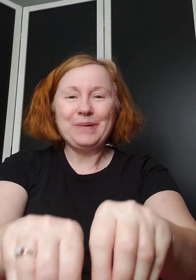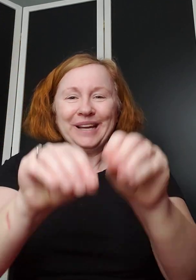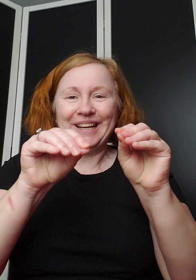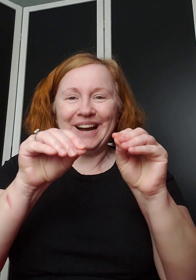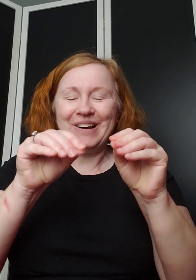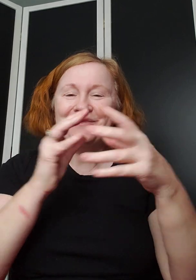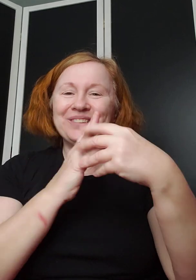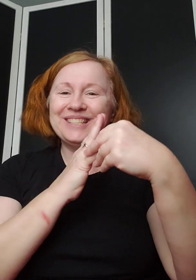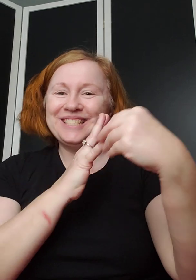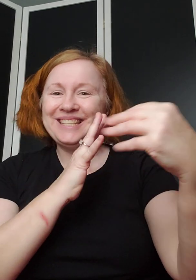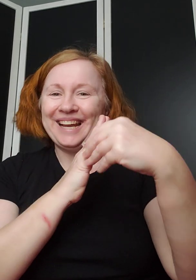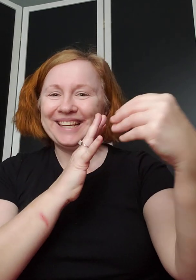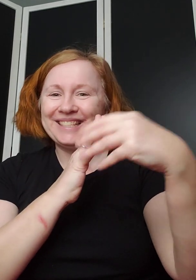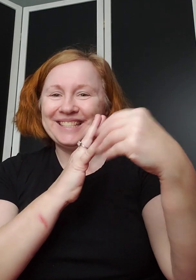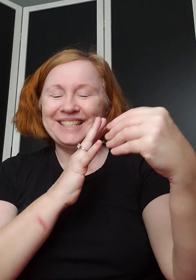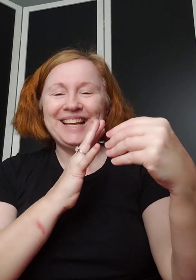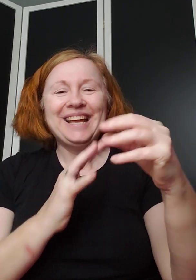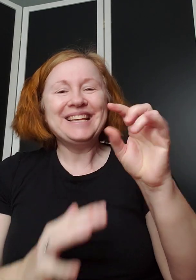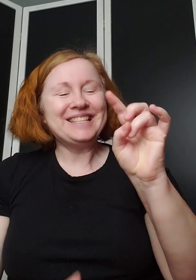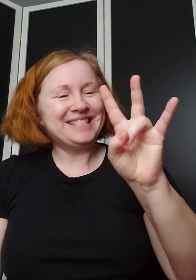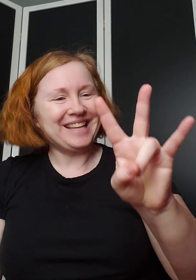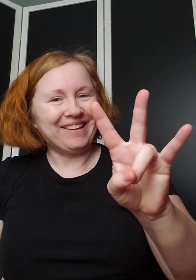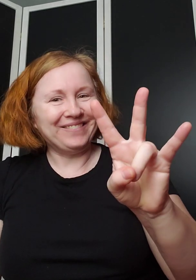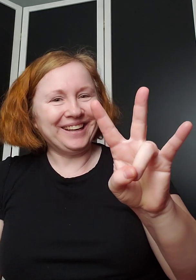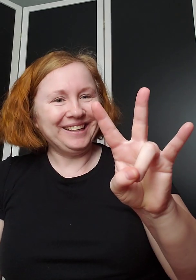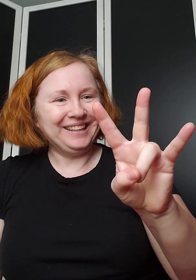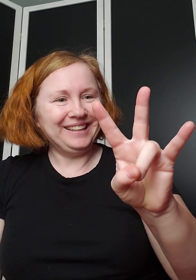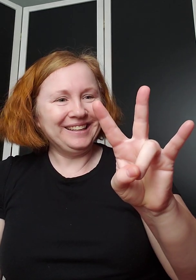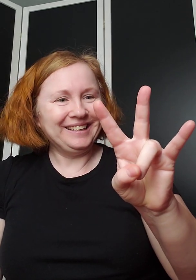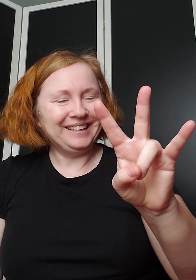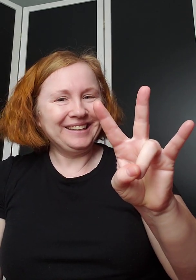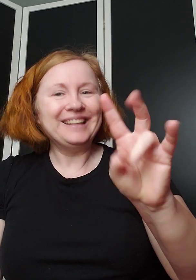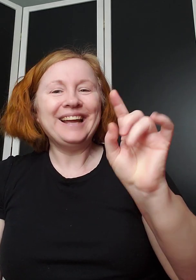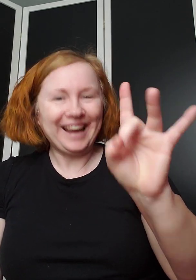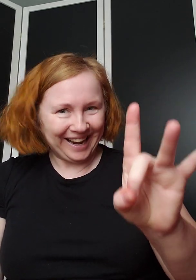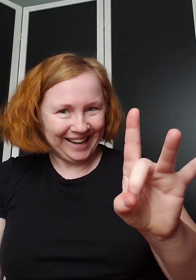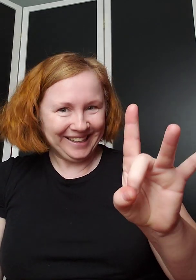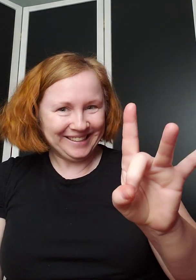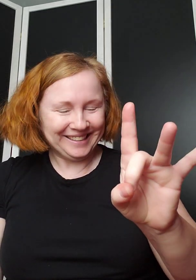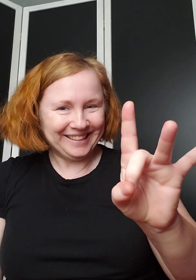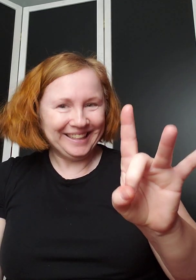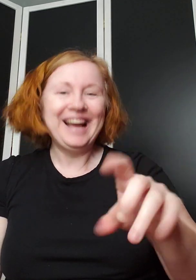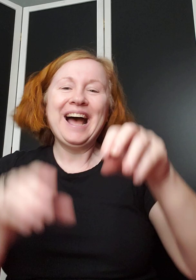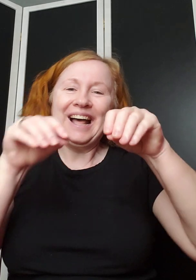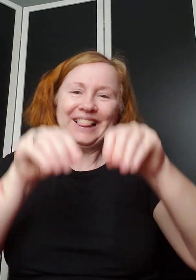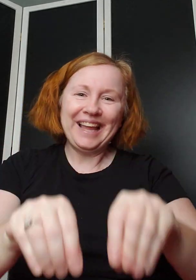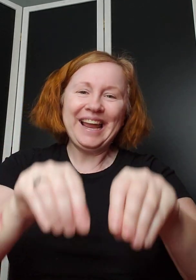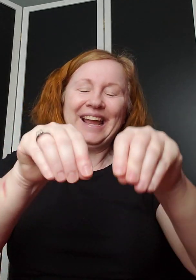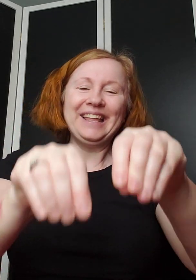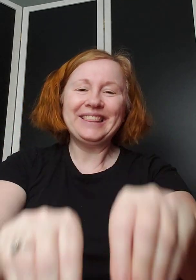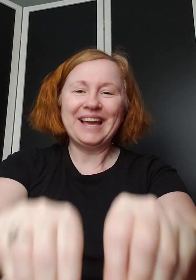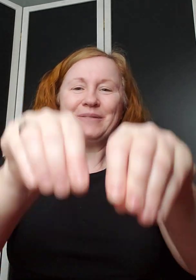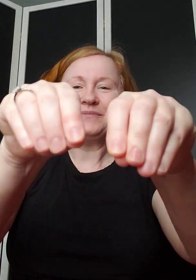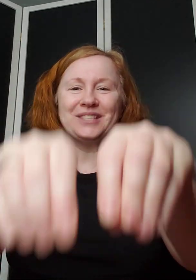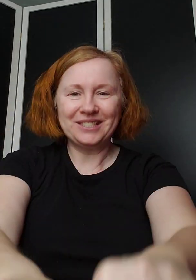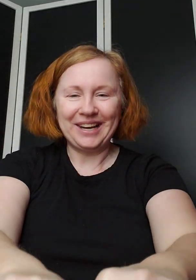pick up sticks. 7, 8, lay them